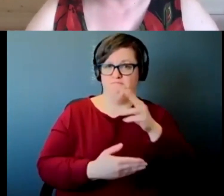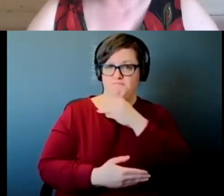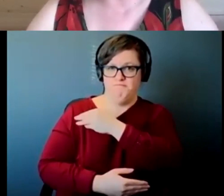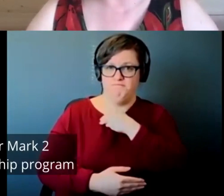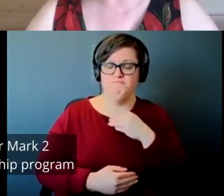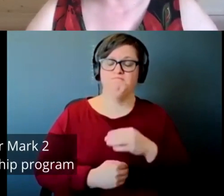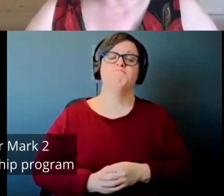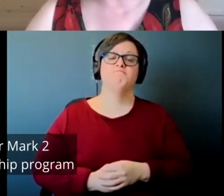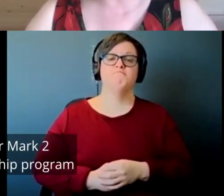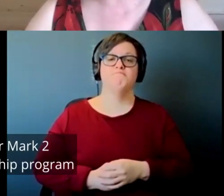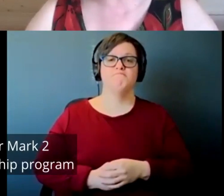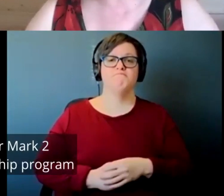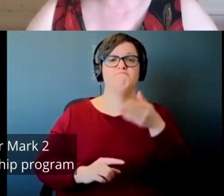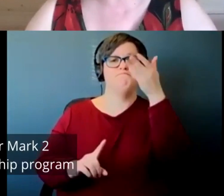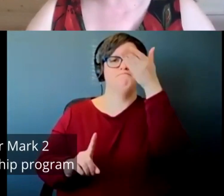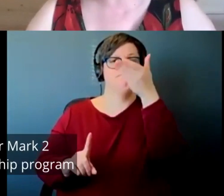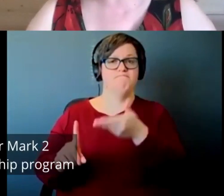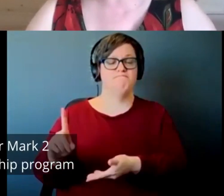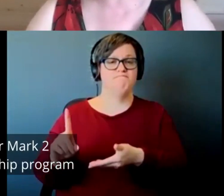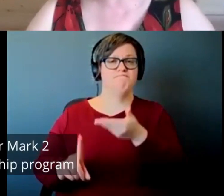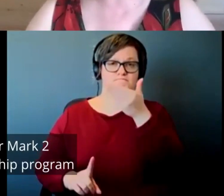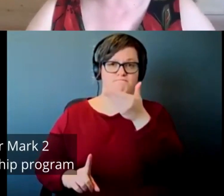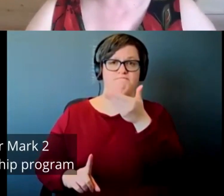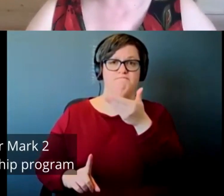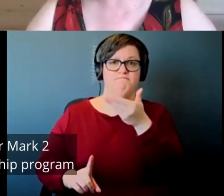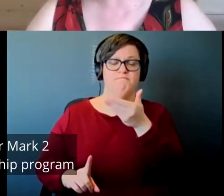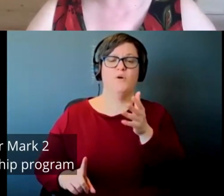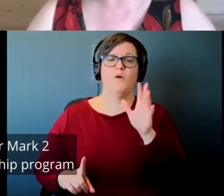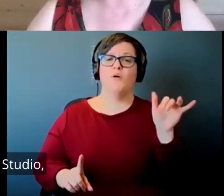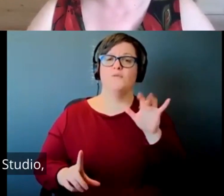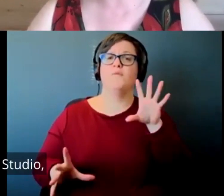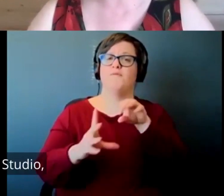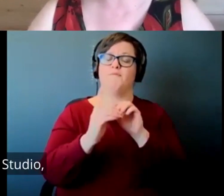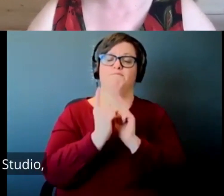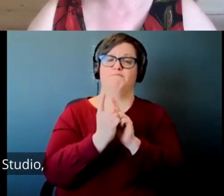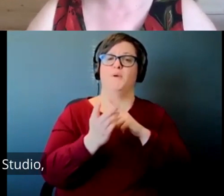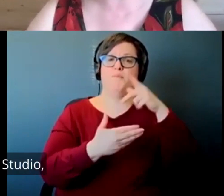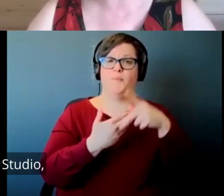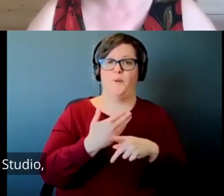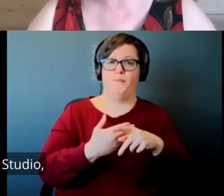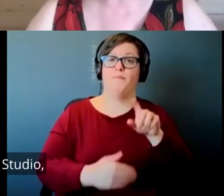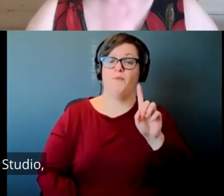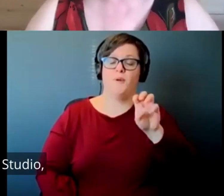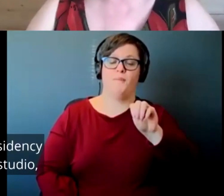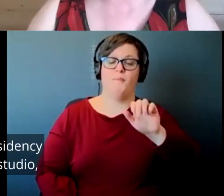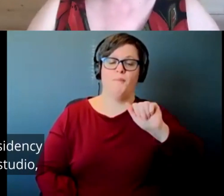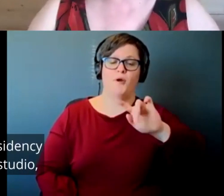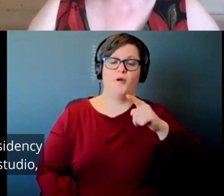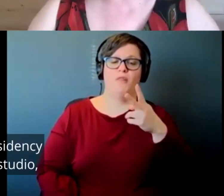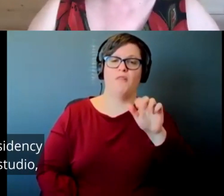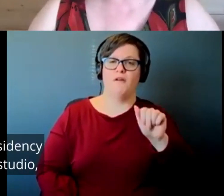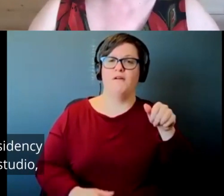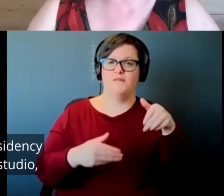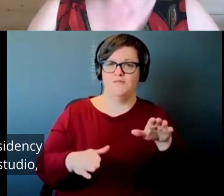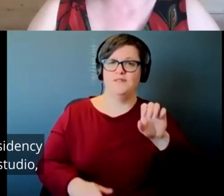participated in the Making Our Mark 2 printmaking mentorship program at Martha Street Studio, the